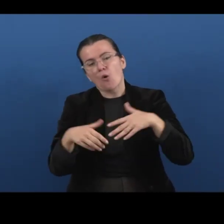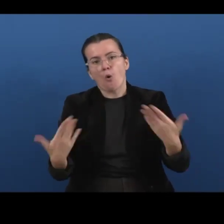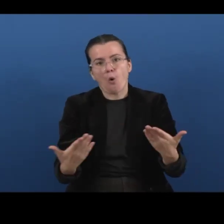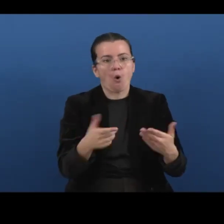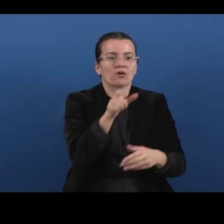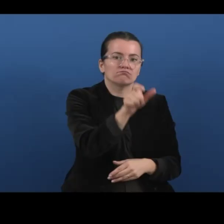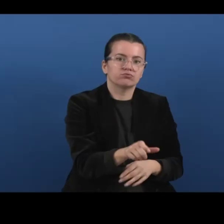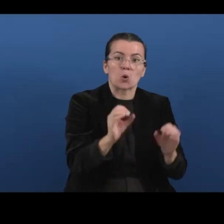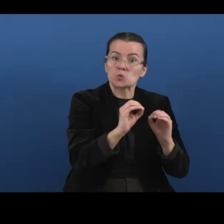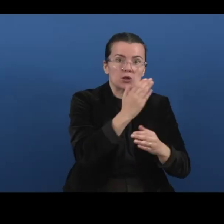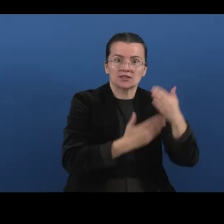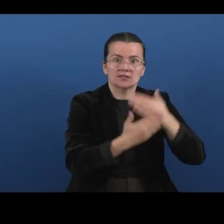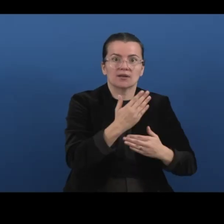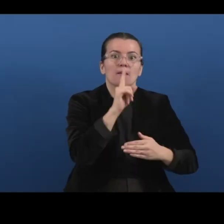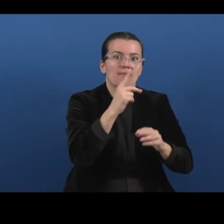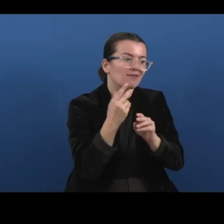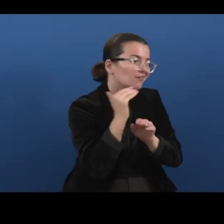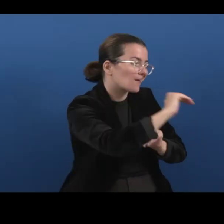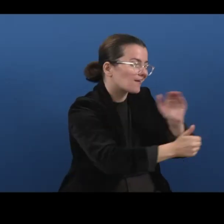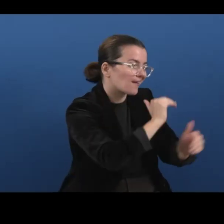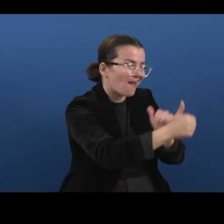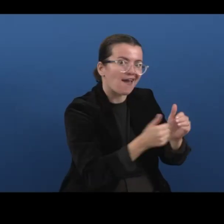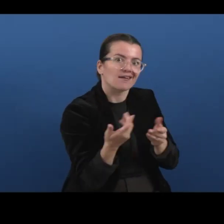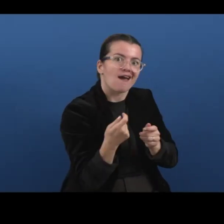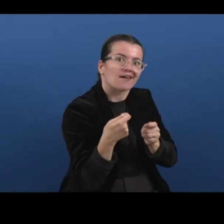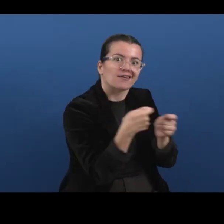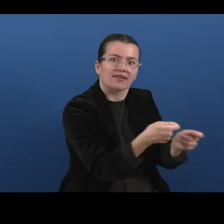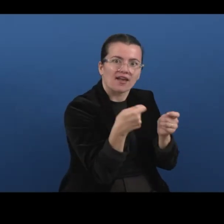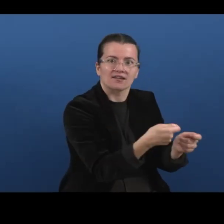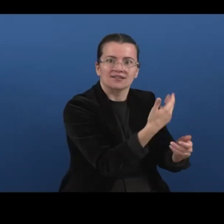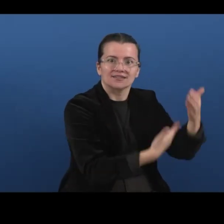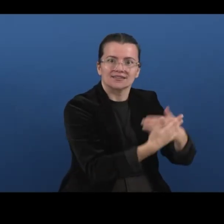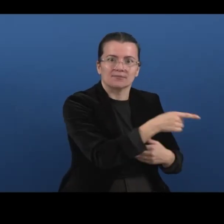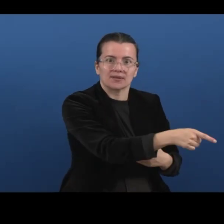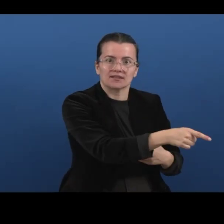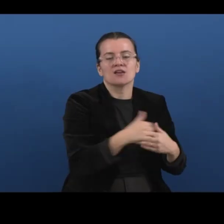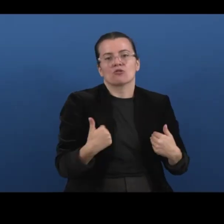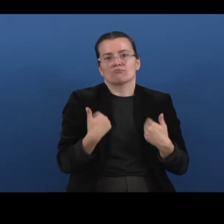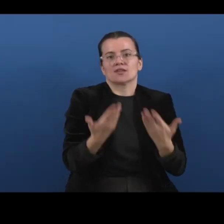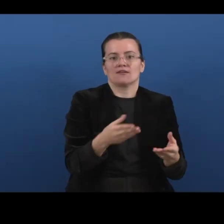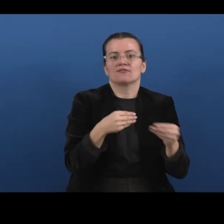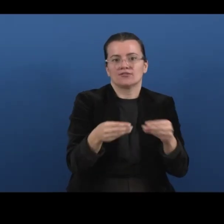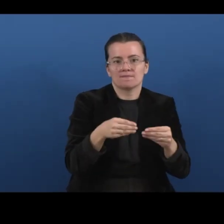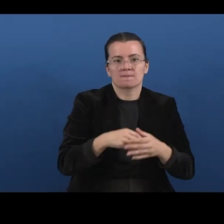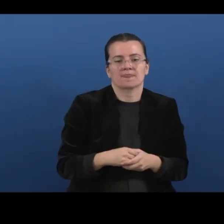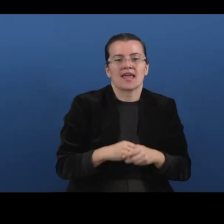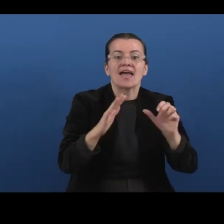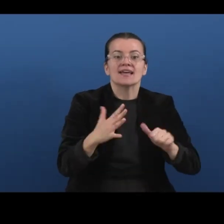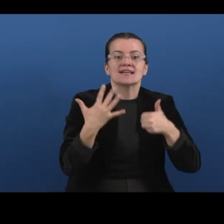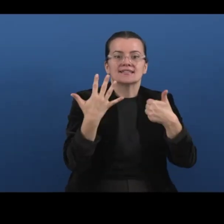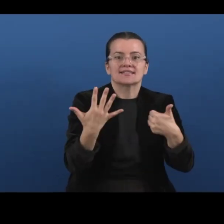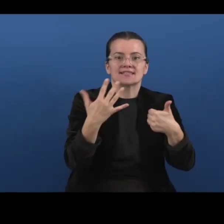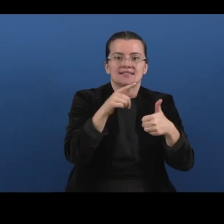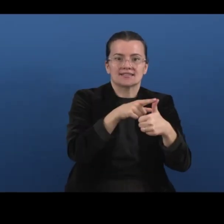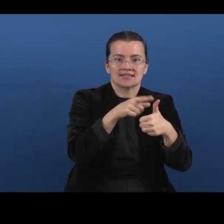And finally, number 6, bridging the global vision with local implementation is an essential aspect of